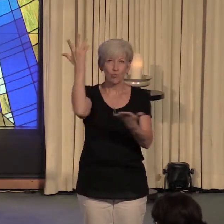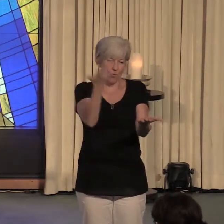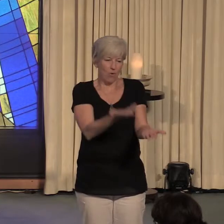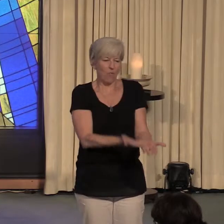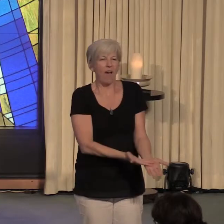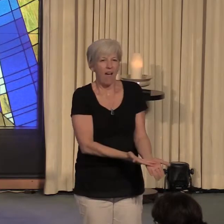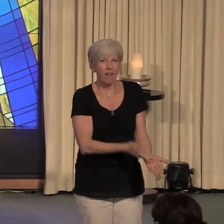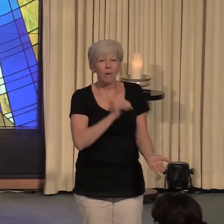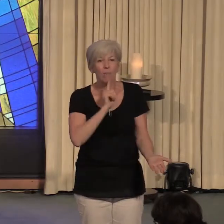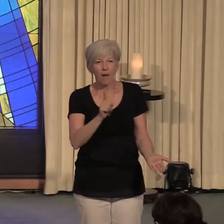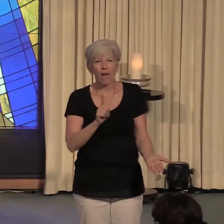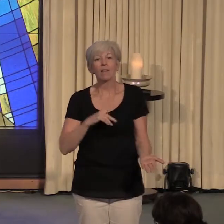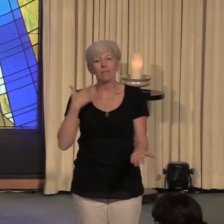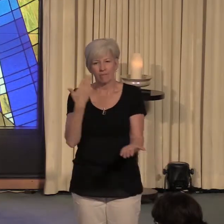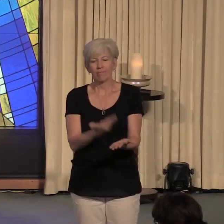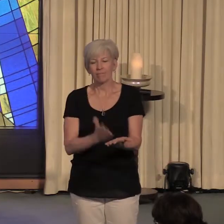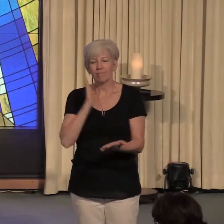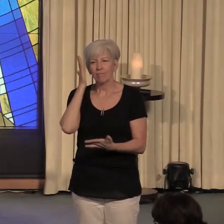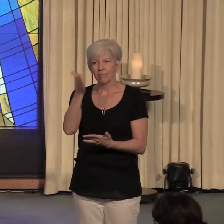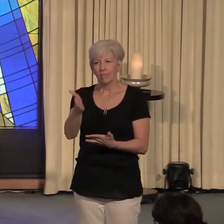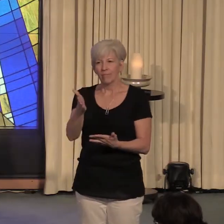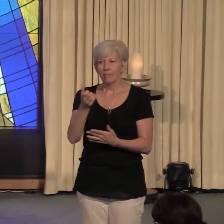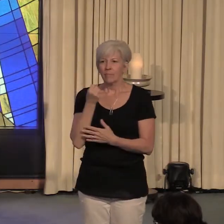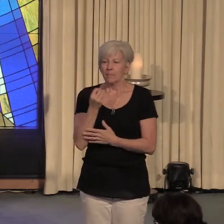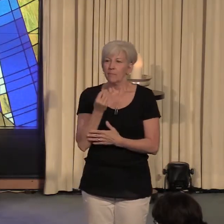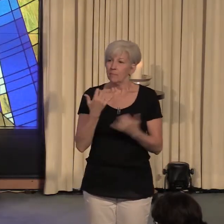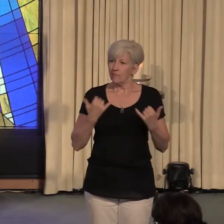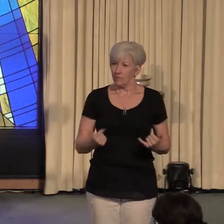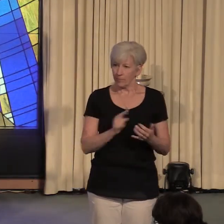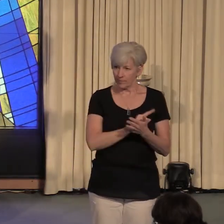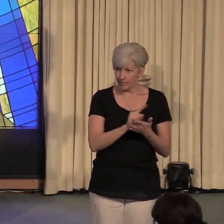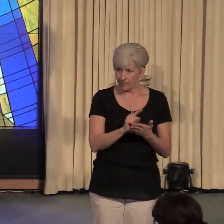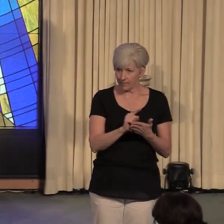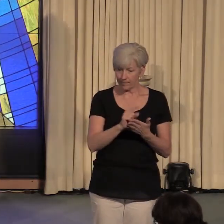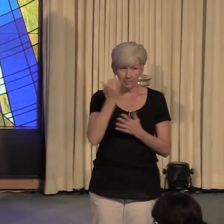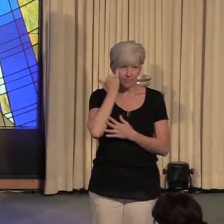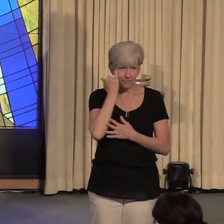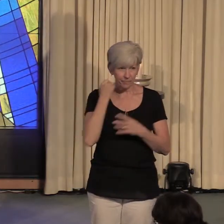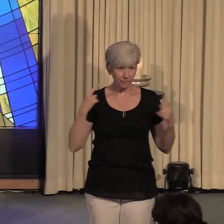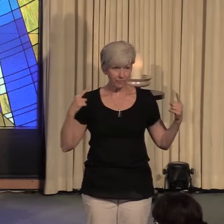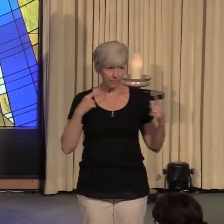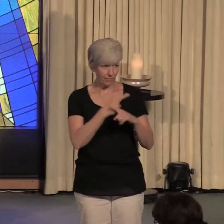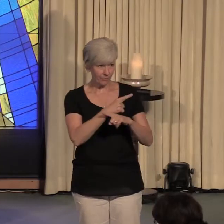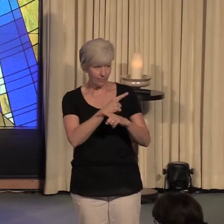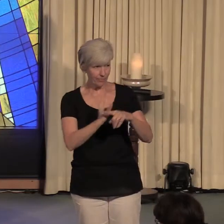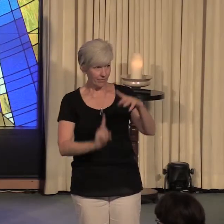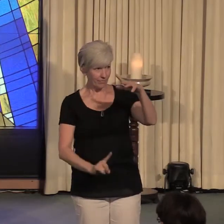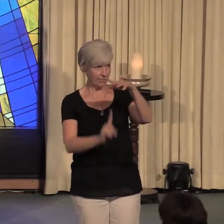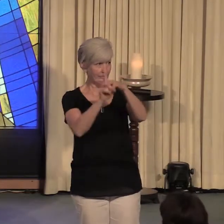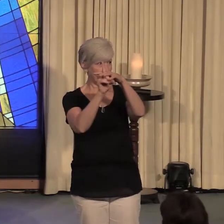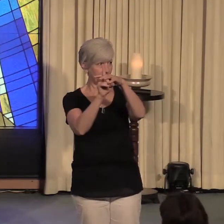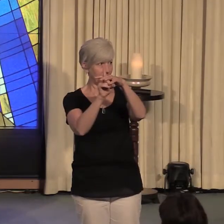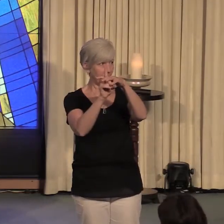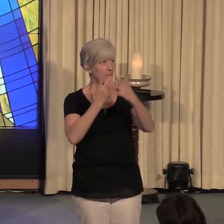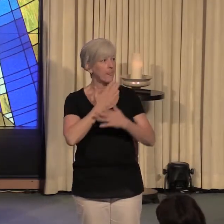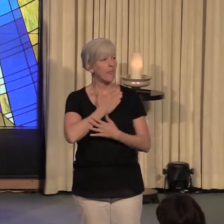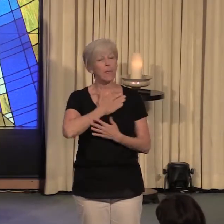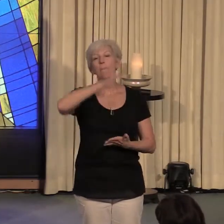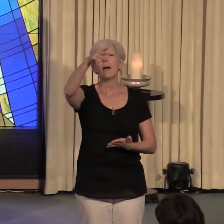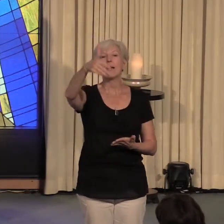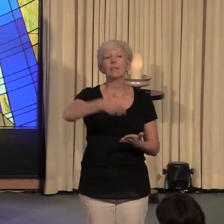So this week, if conflict shows up, my invitation to